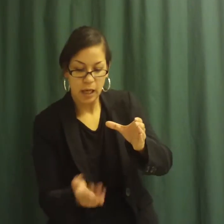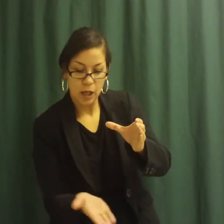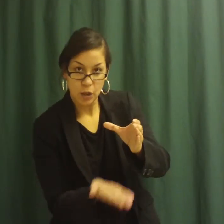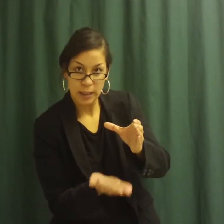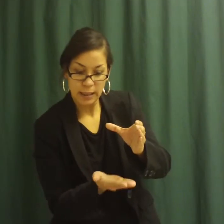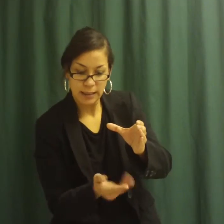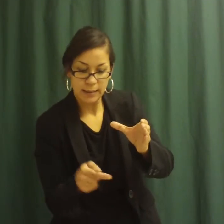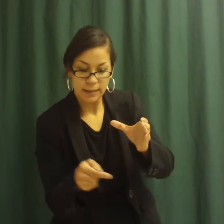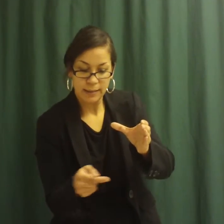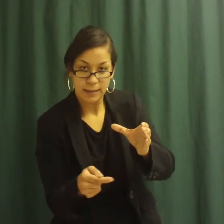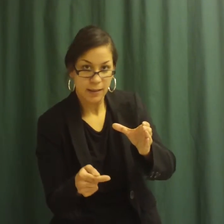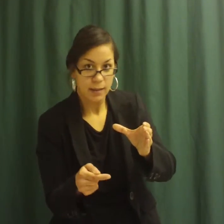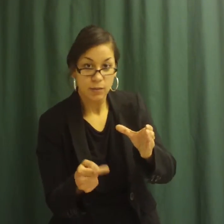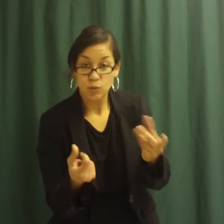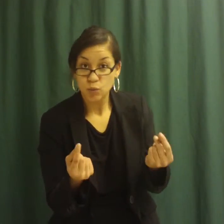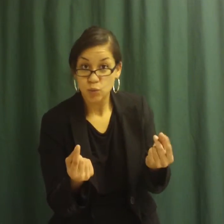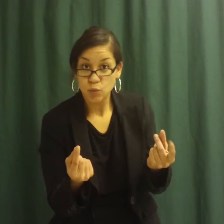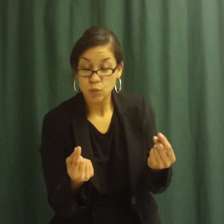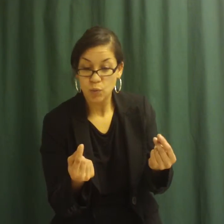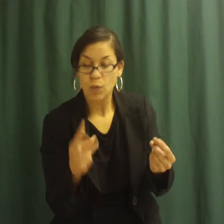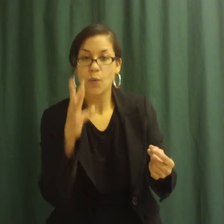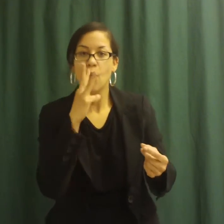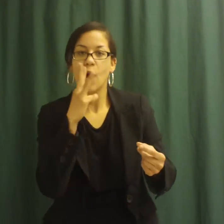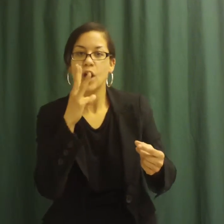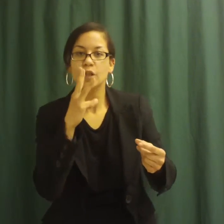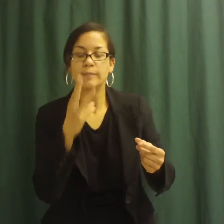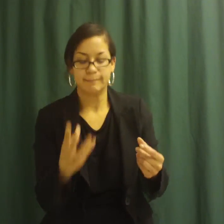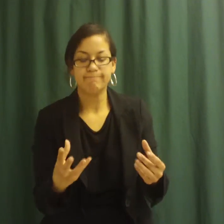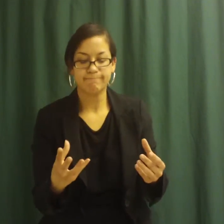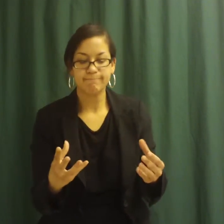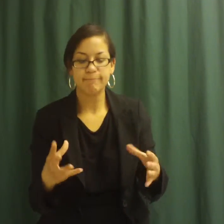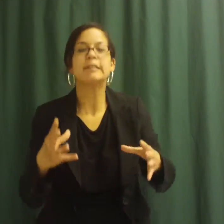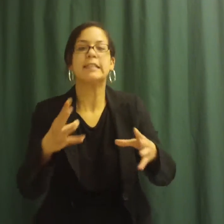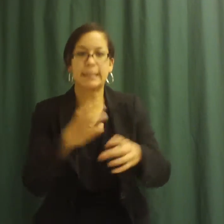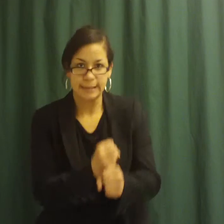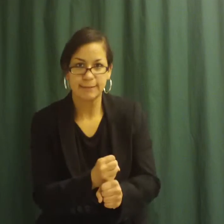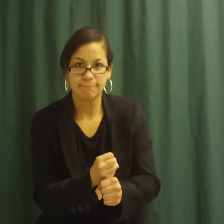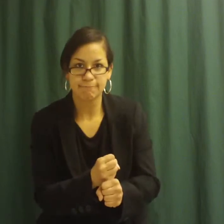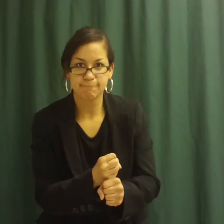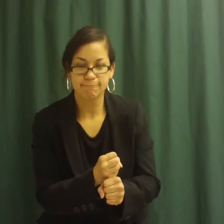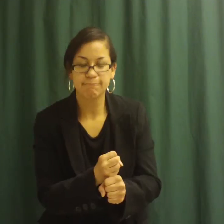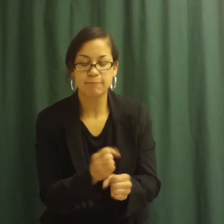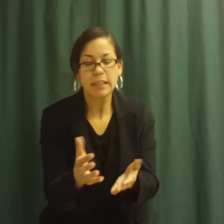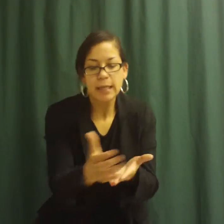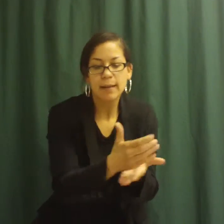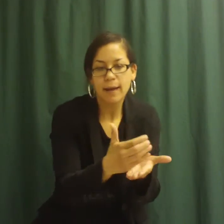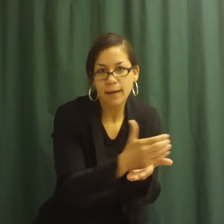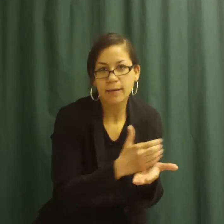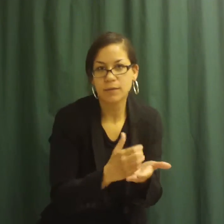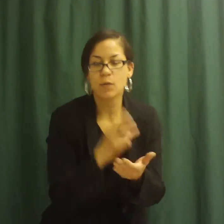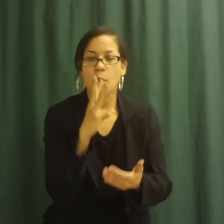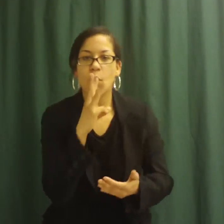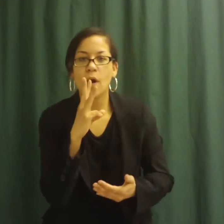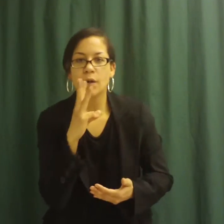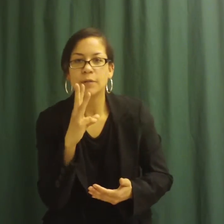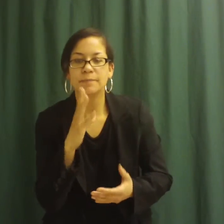Plants like rainwater better than tap... yeah, plants like rainwater better than tap water.